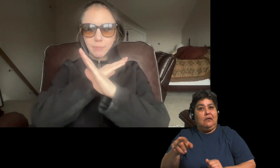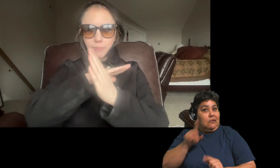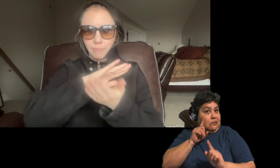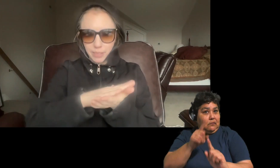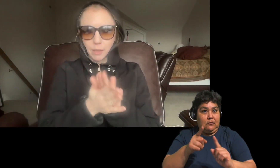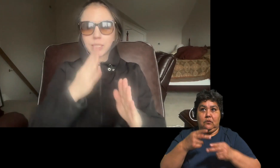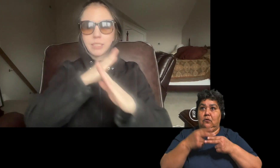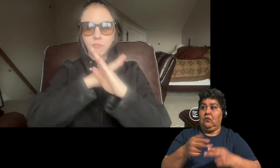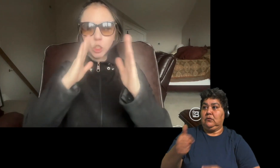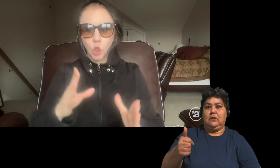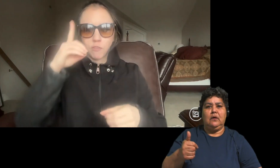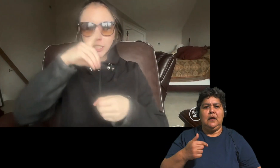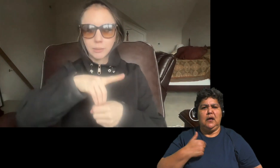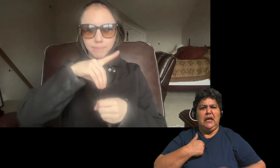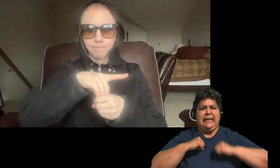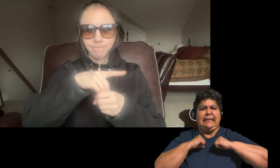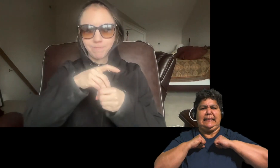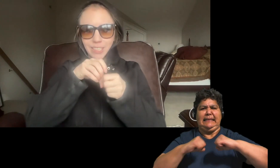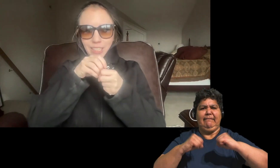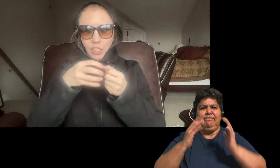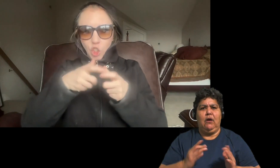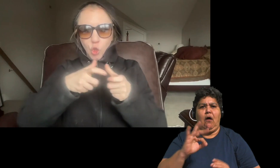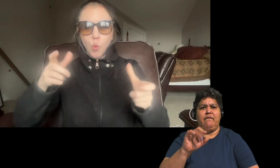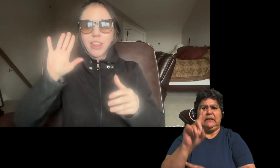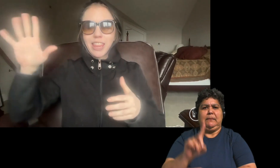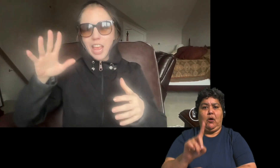Instead, they rebranded themselves as